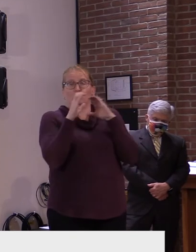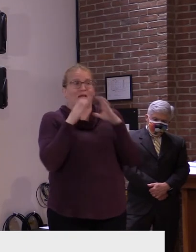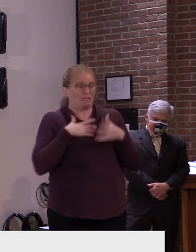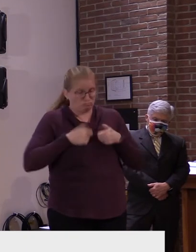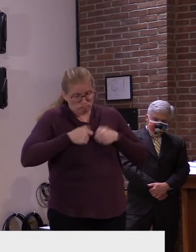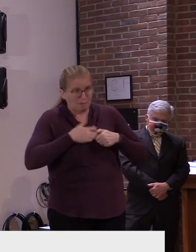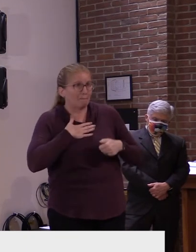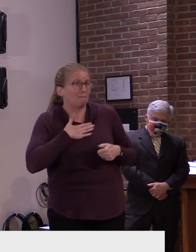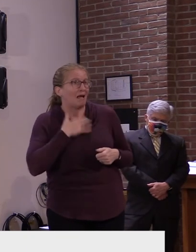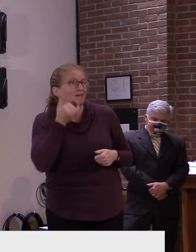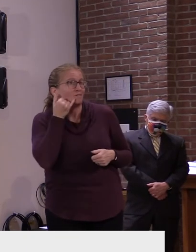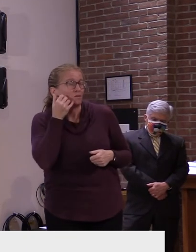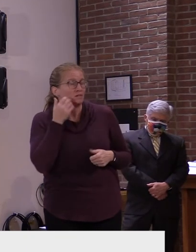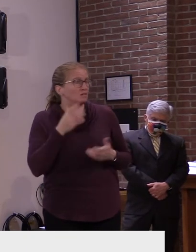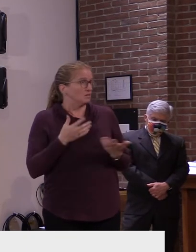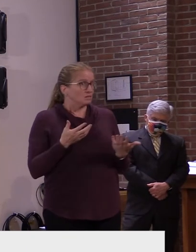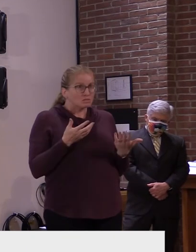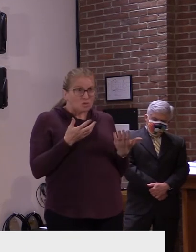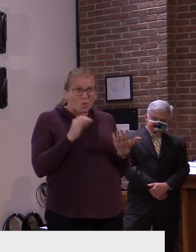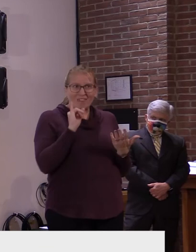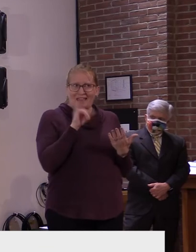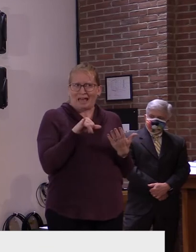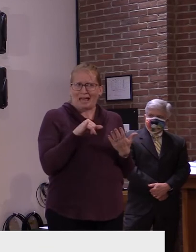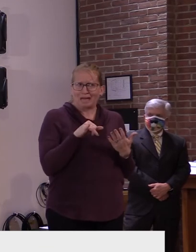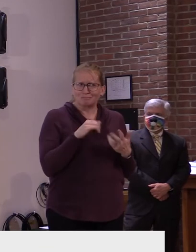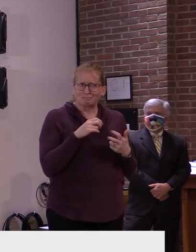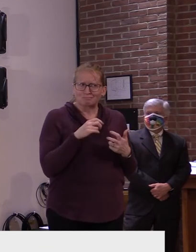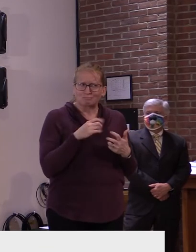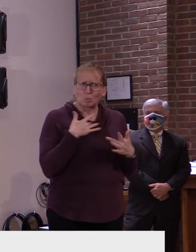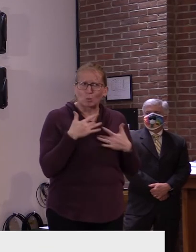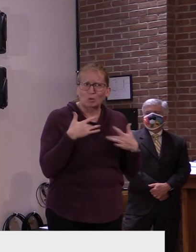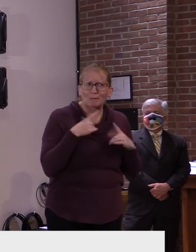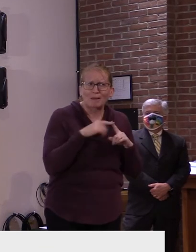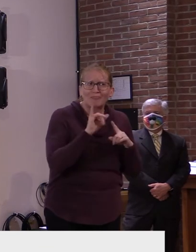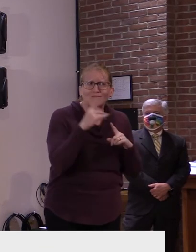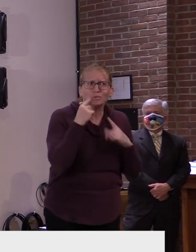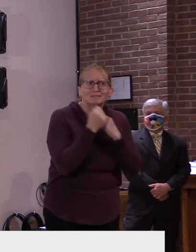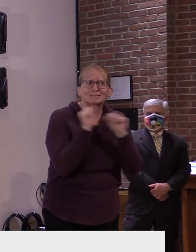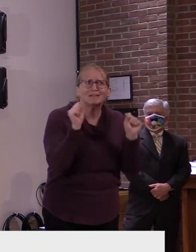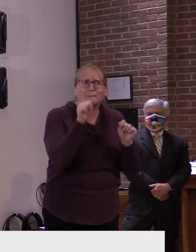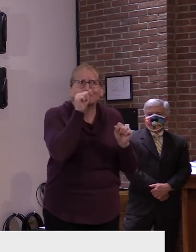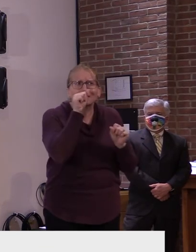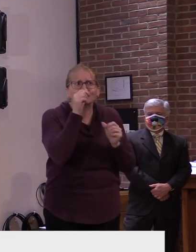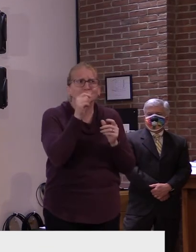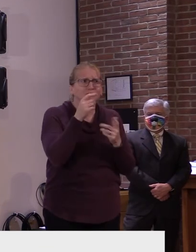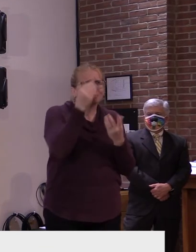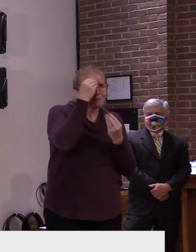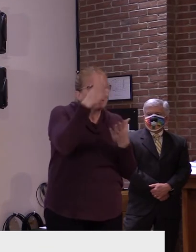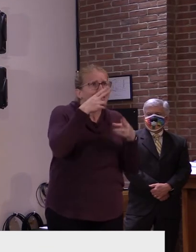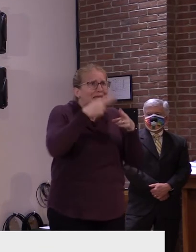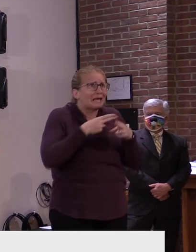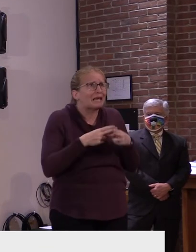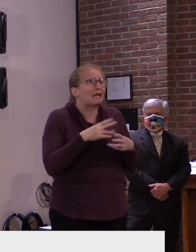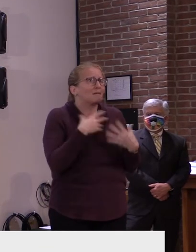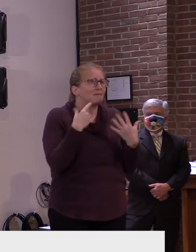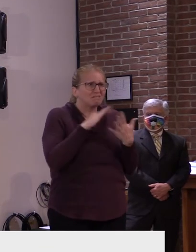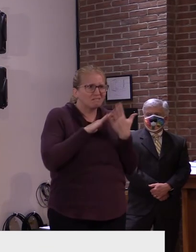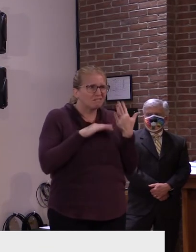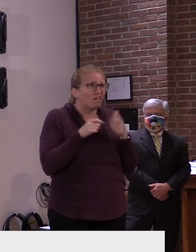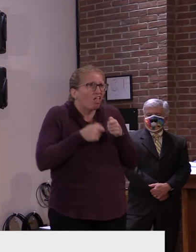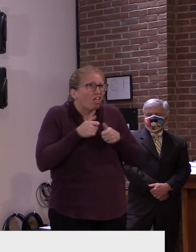issue has the state been in any discussion uh at the state level on how workers can communicate